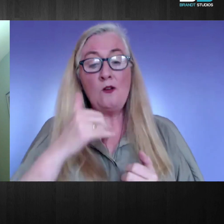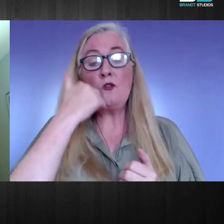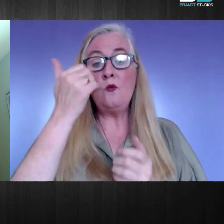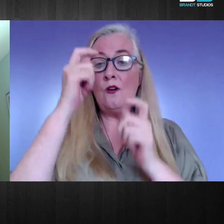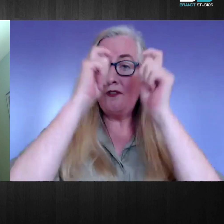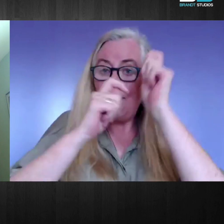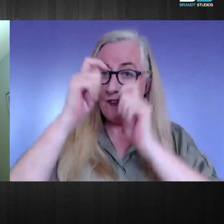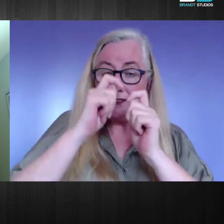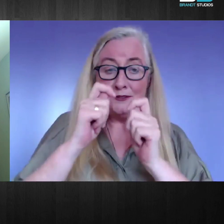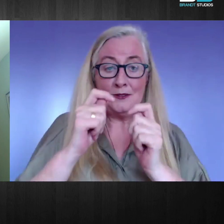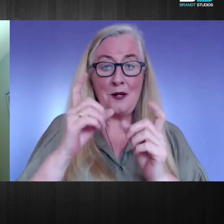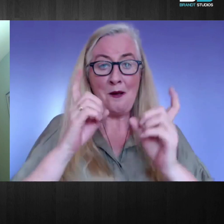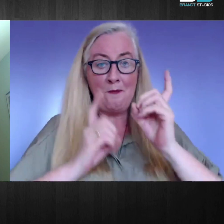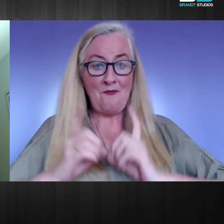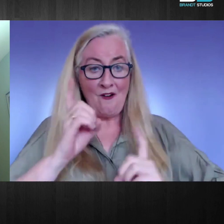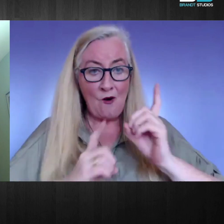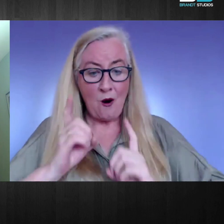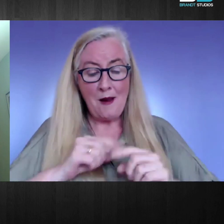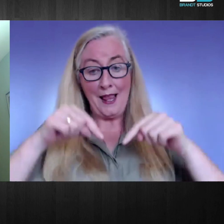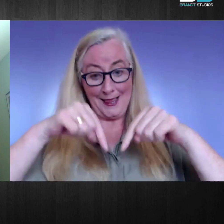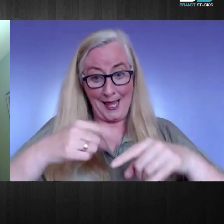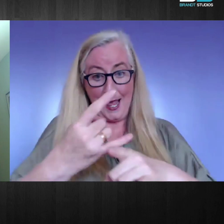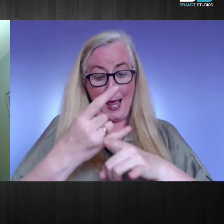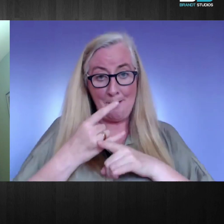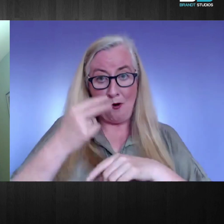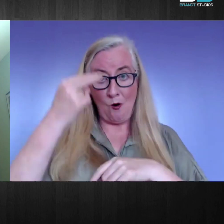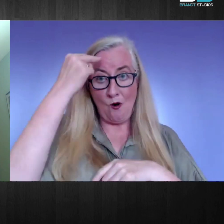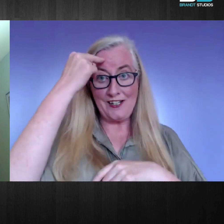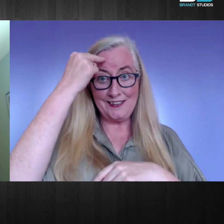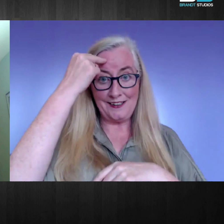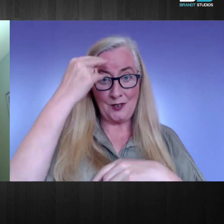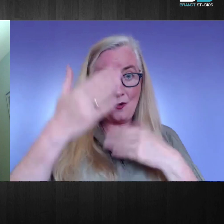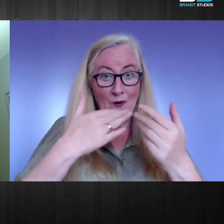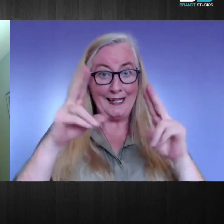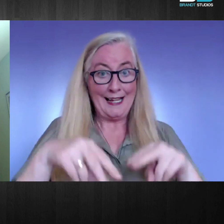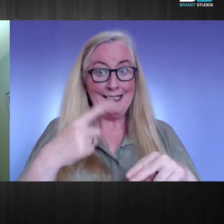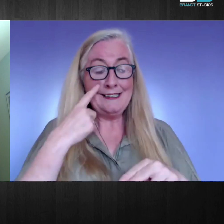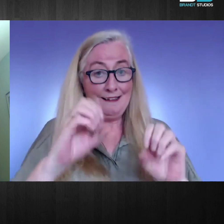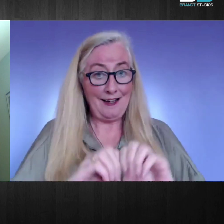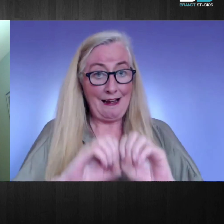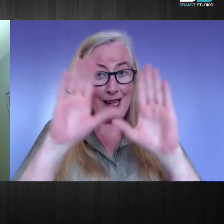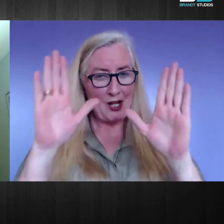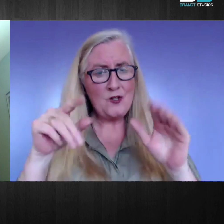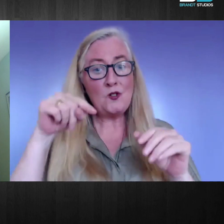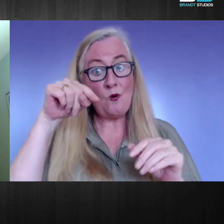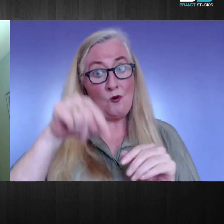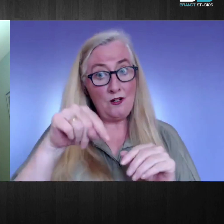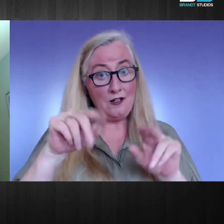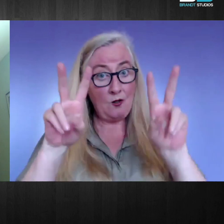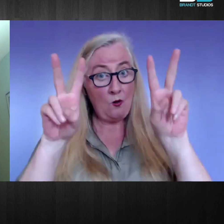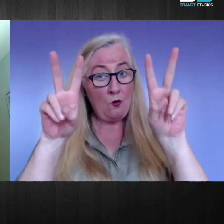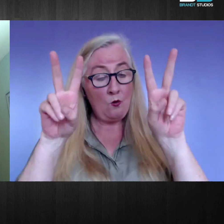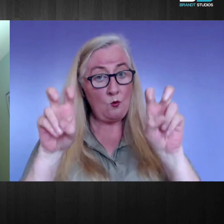understand something which is already in plain view. So I think that's really interesting point around a lot of our